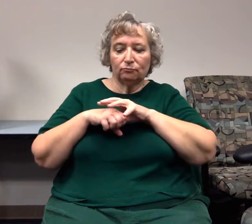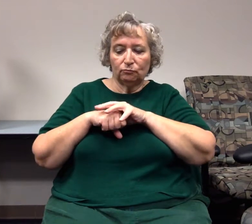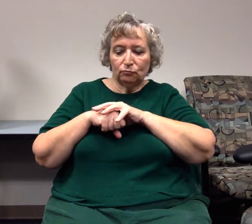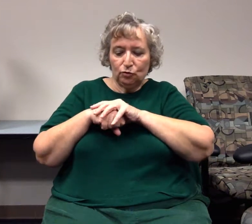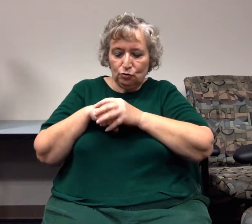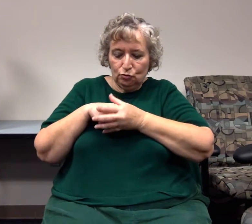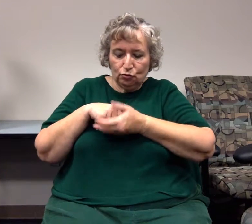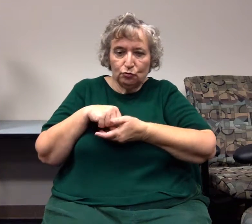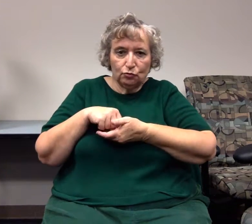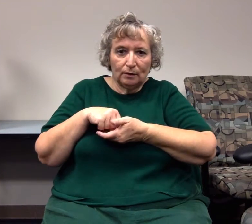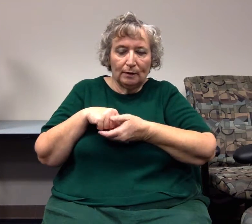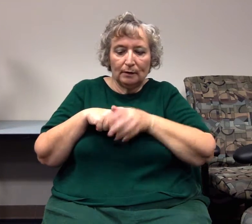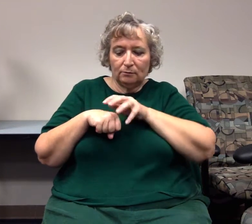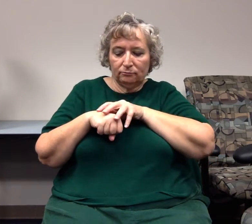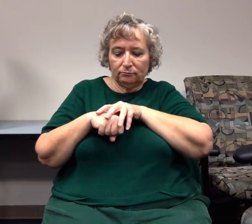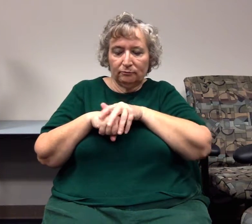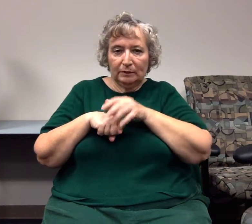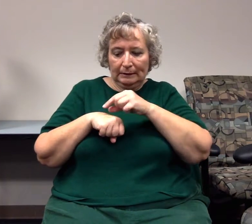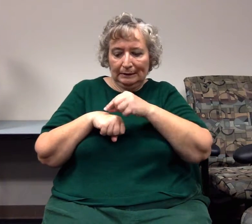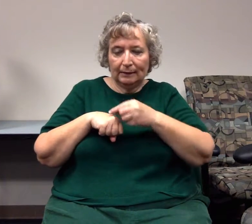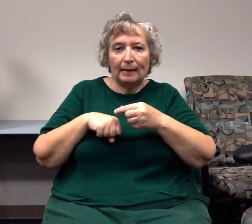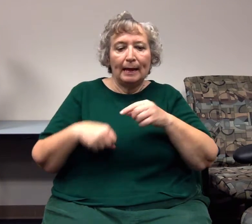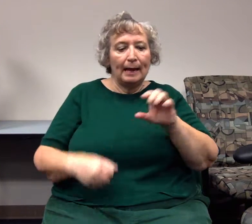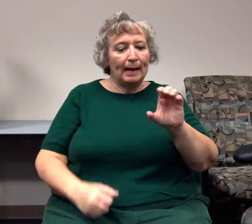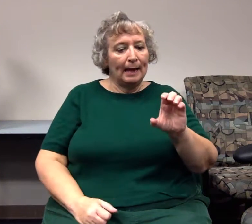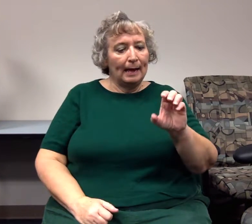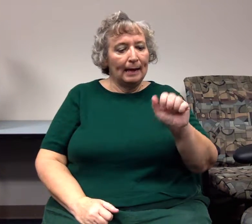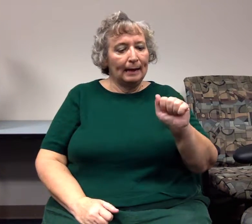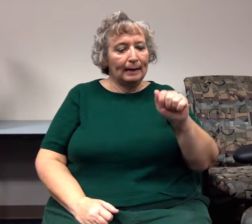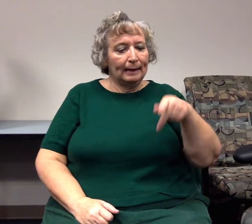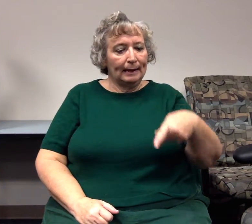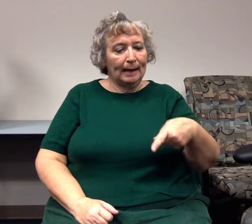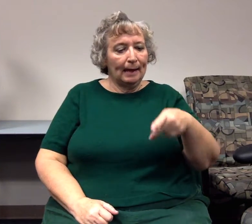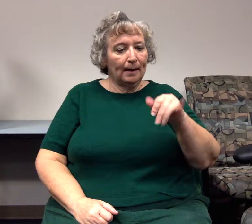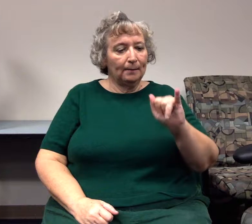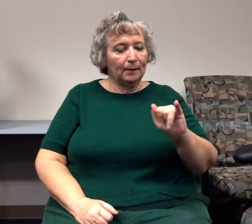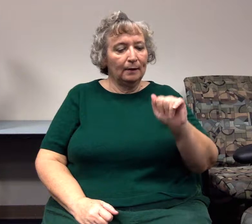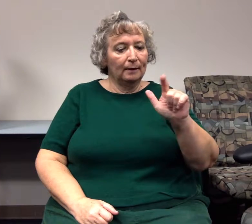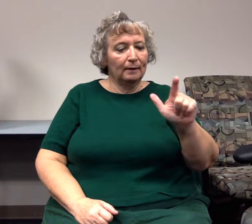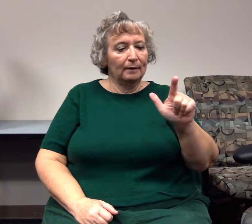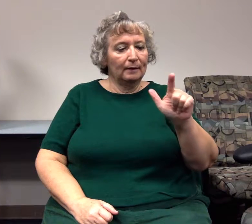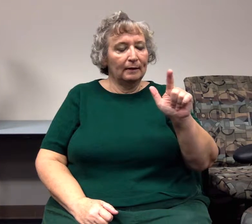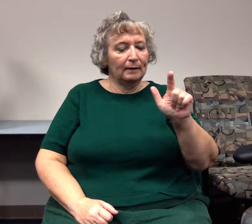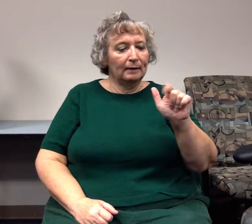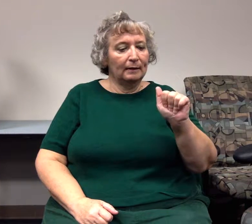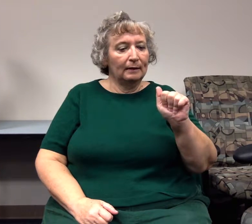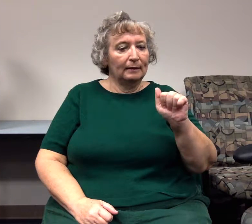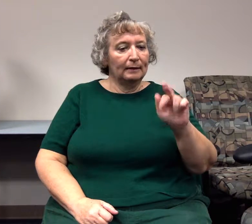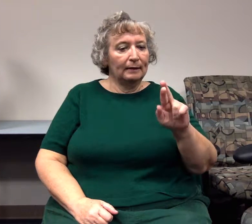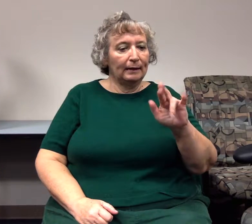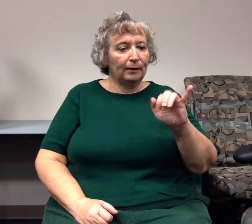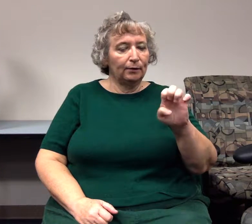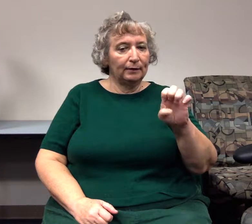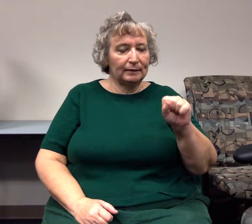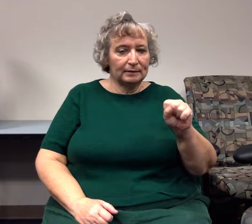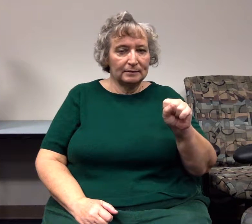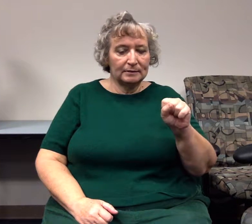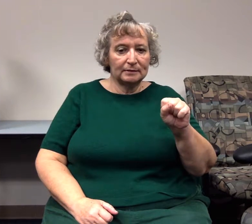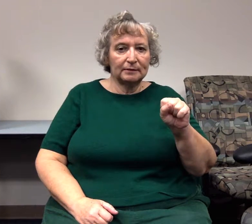walls between the tiny air sacs and the capillaries, gases can pass through them. So when we